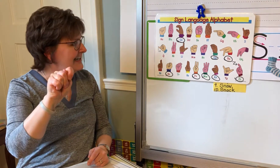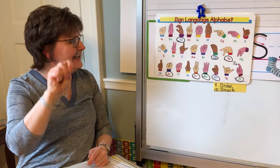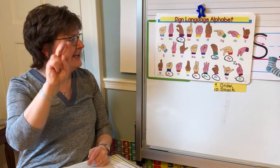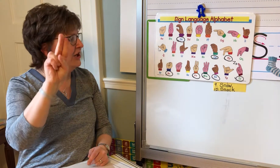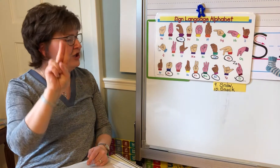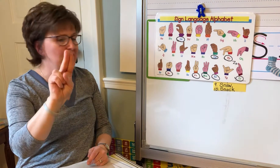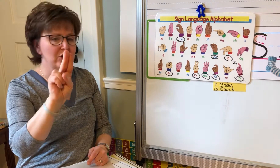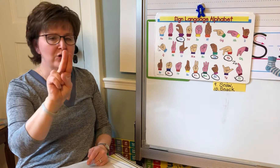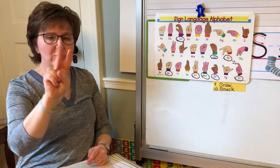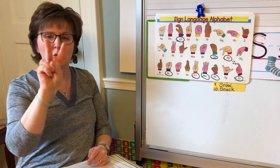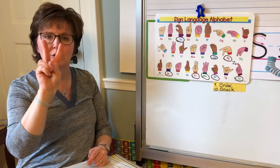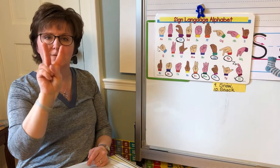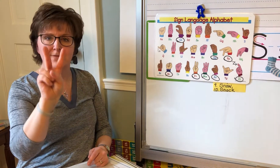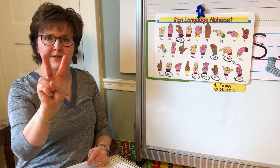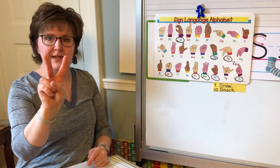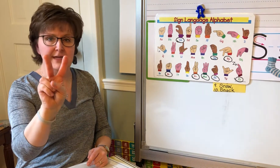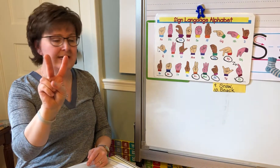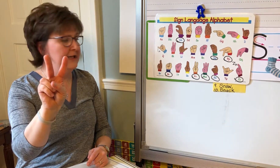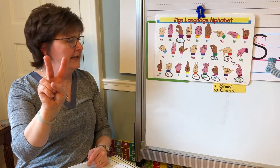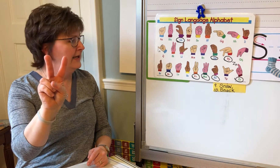T, U, V,